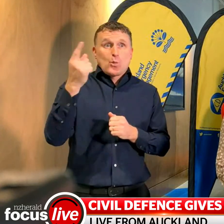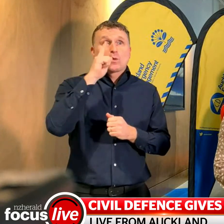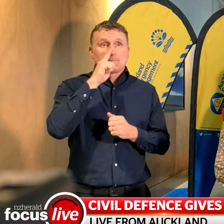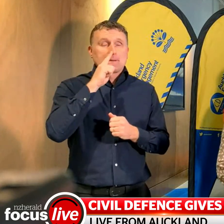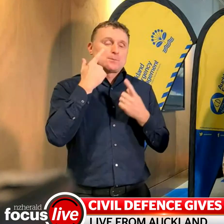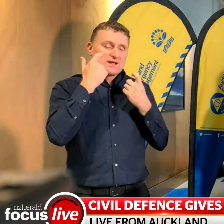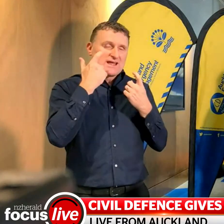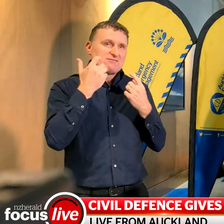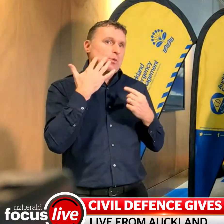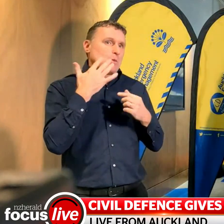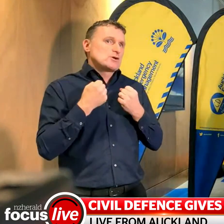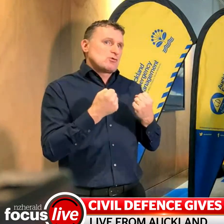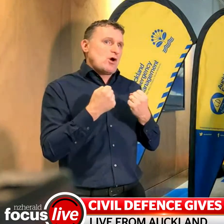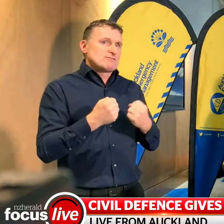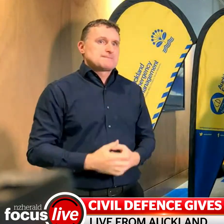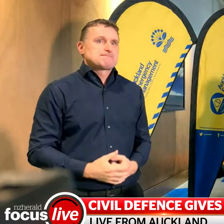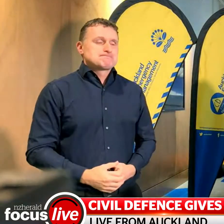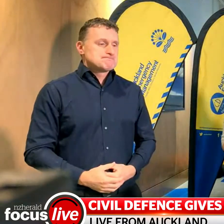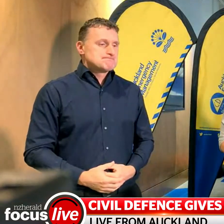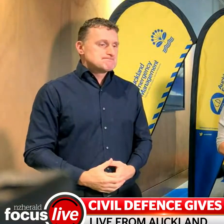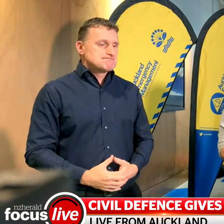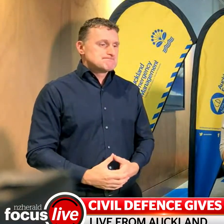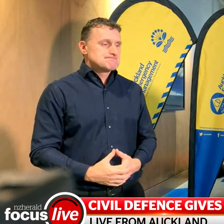care. Thank you.